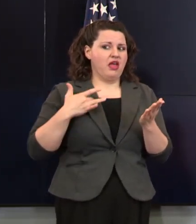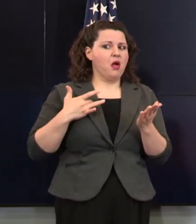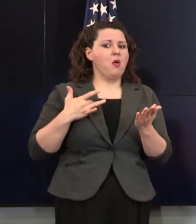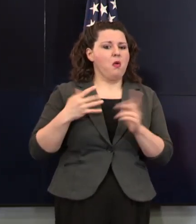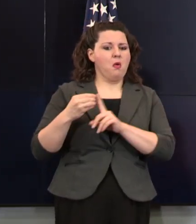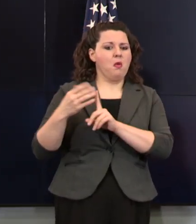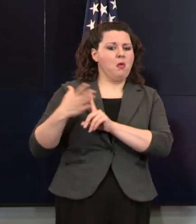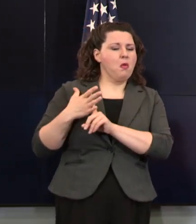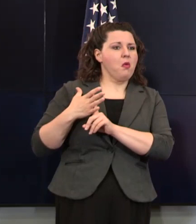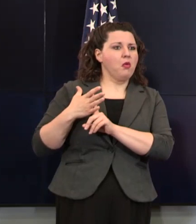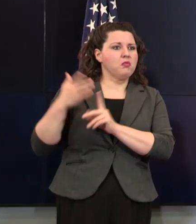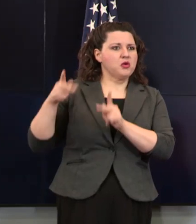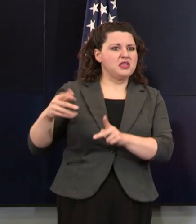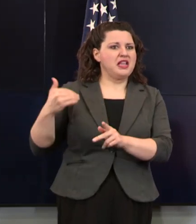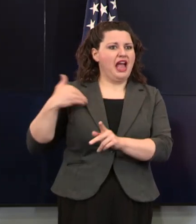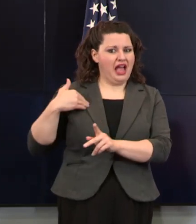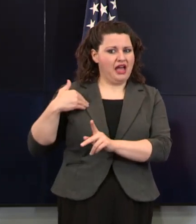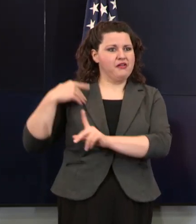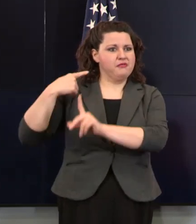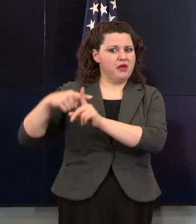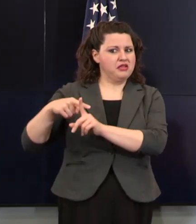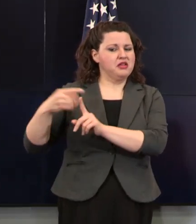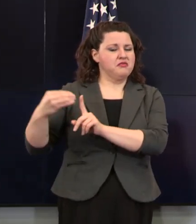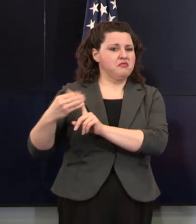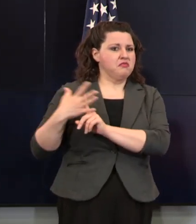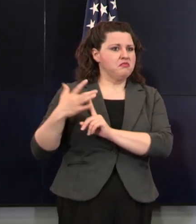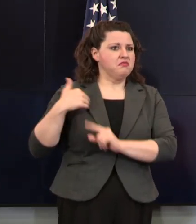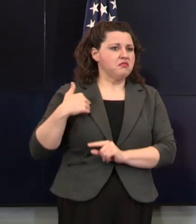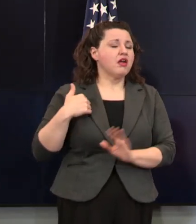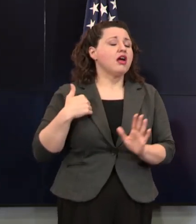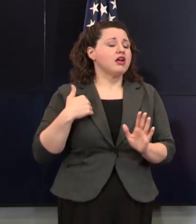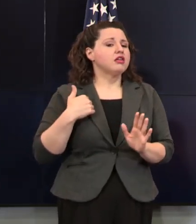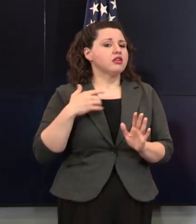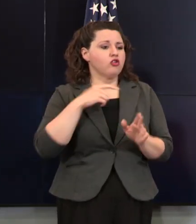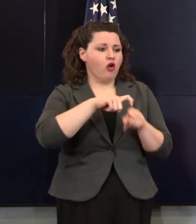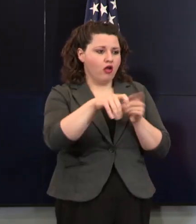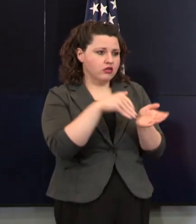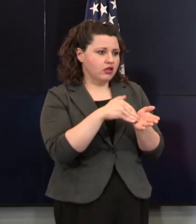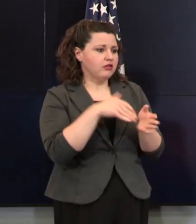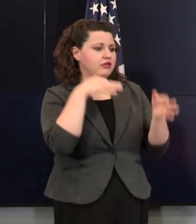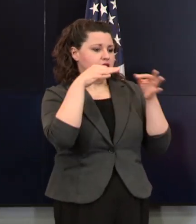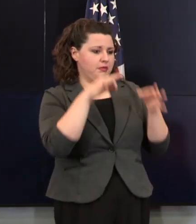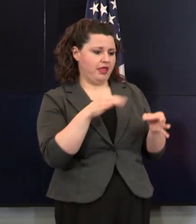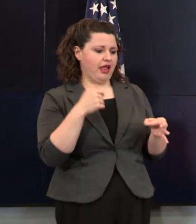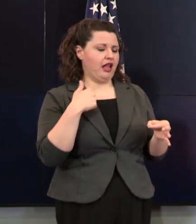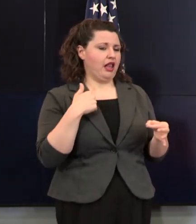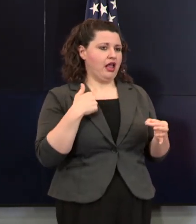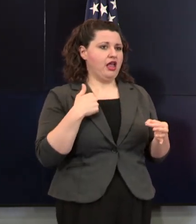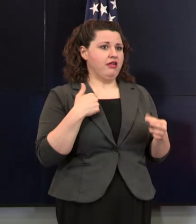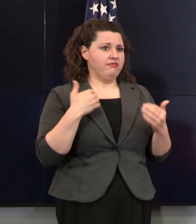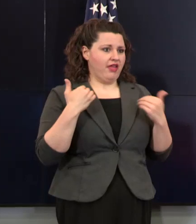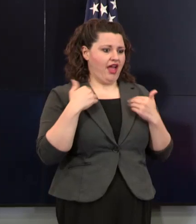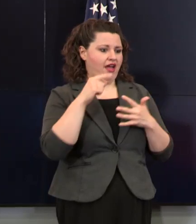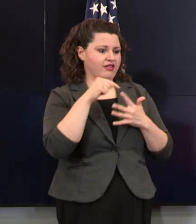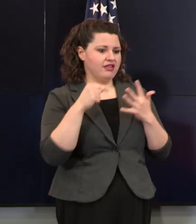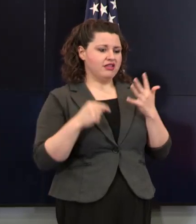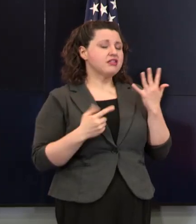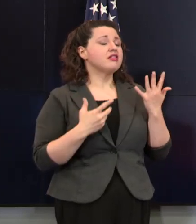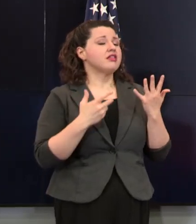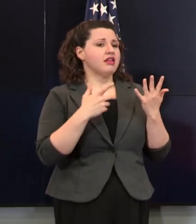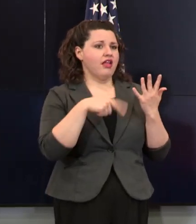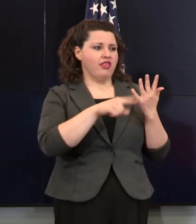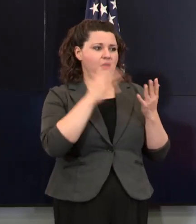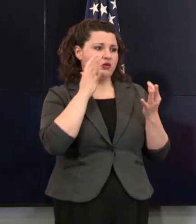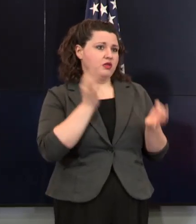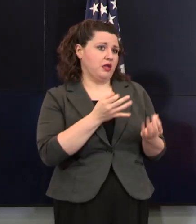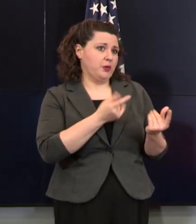exposed, then call your doctor, walk through them what you're experiencing, and then they will make the decision on